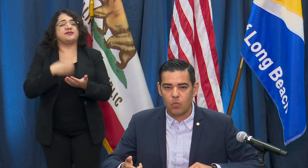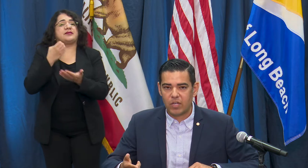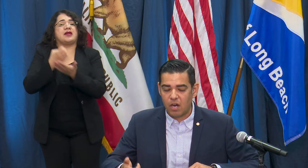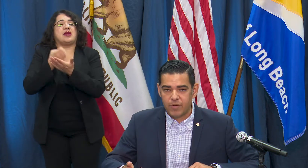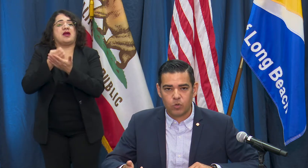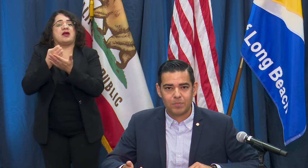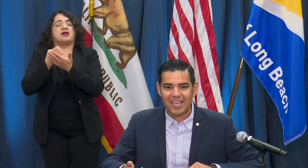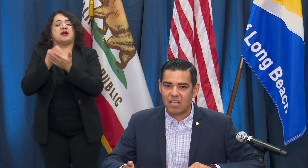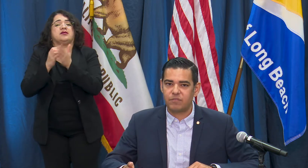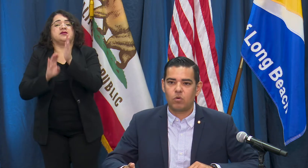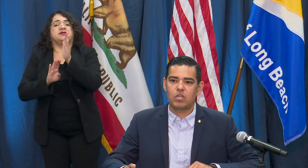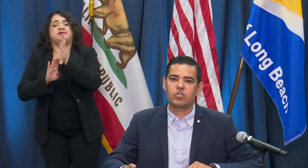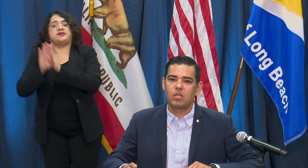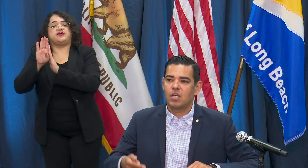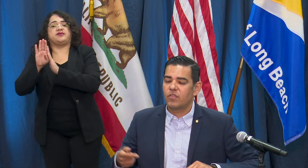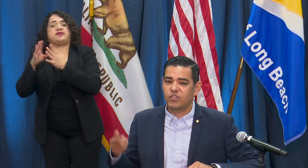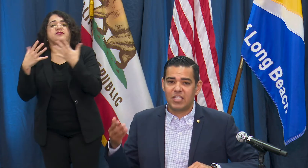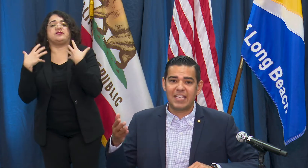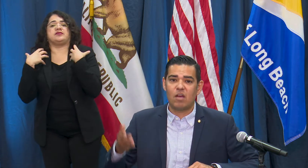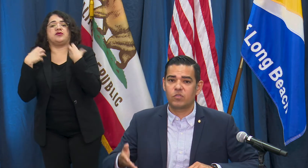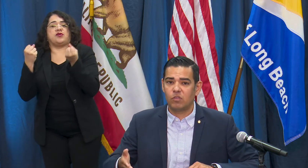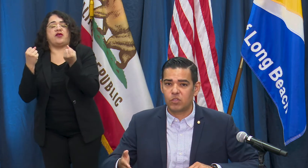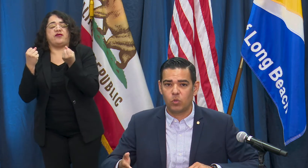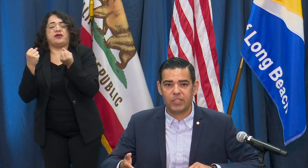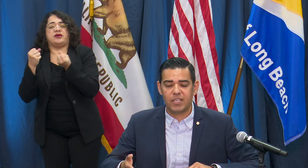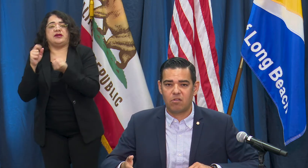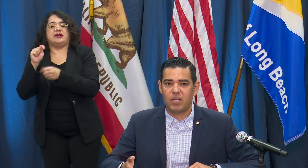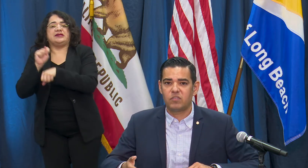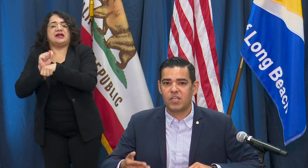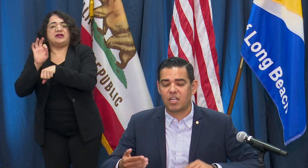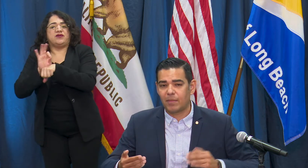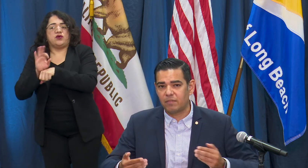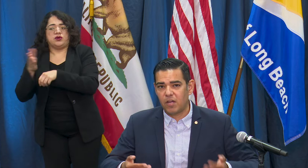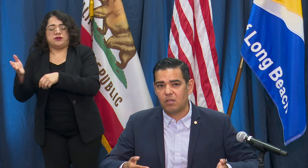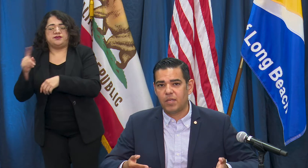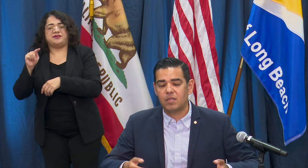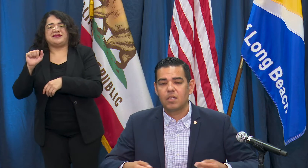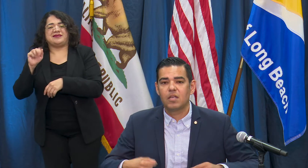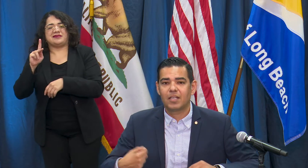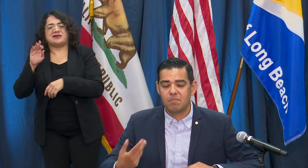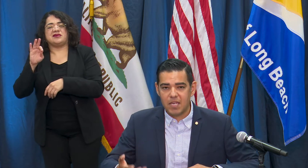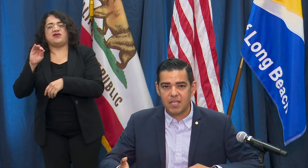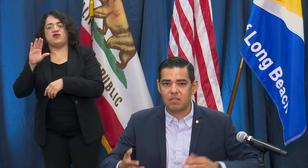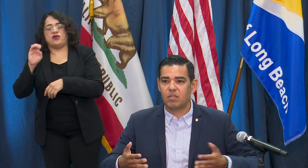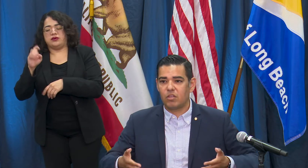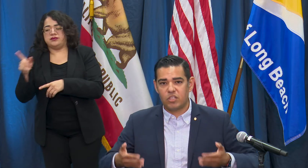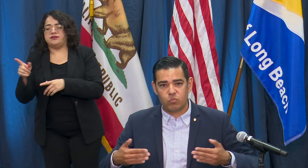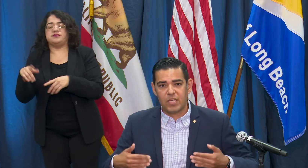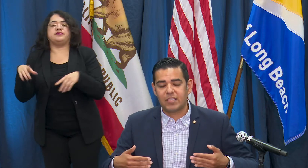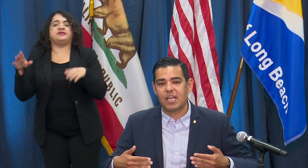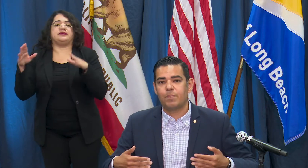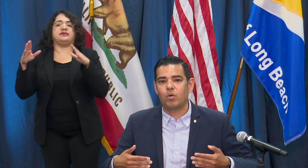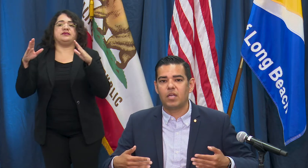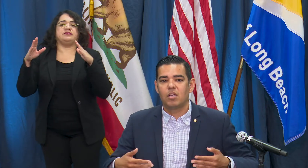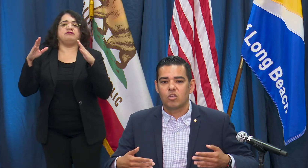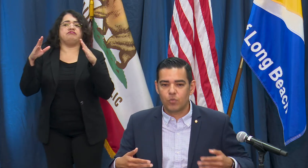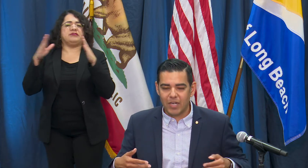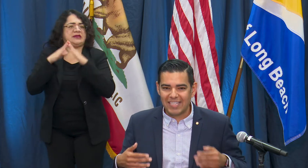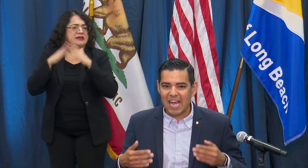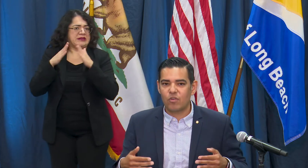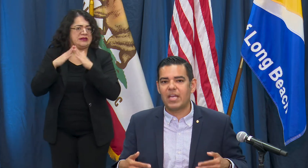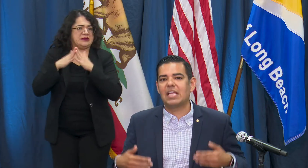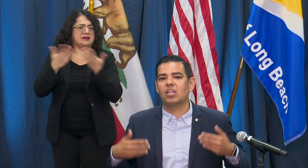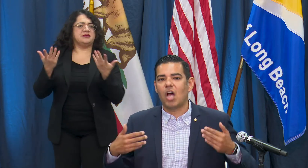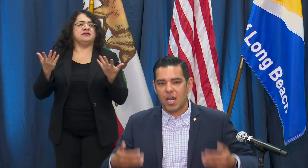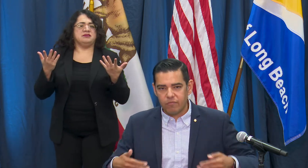development recovery group task force. The city council is holding hearings, the economic development committee is this week to get input. So we're going